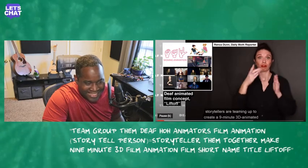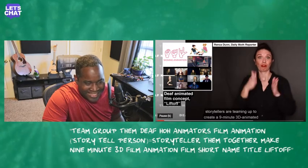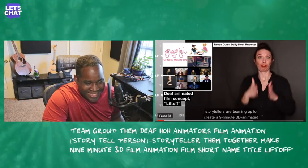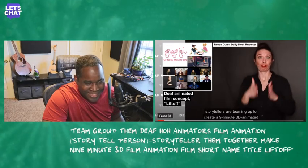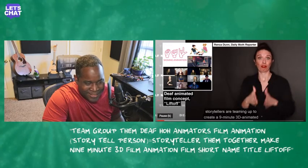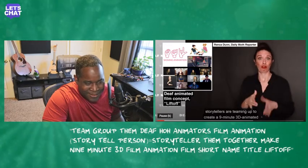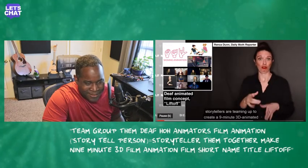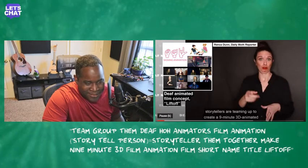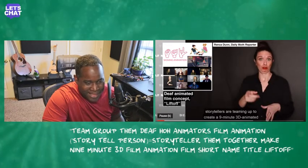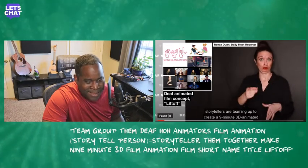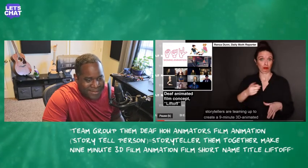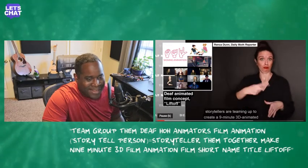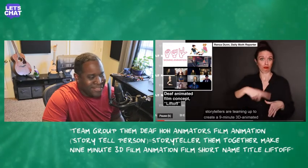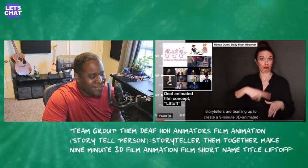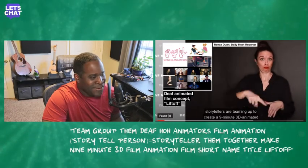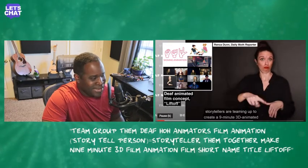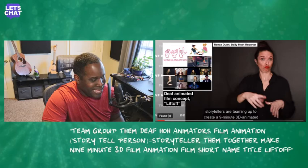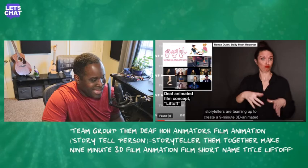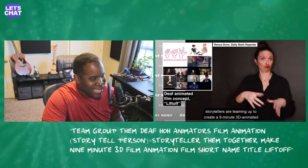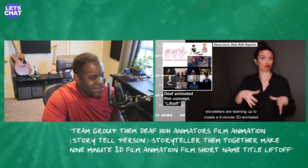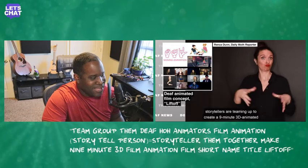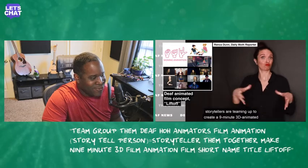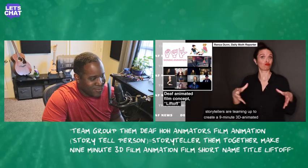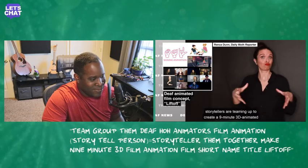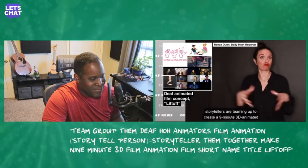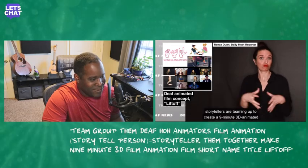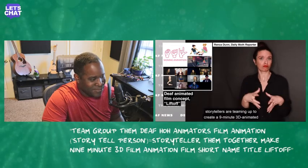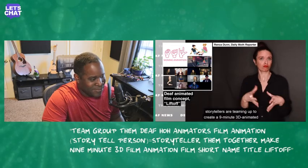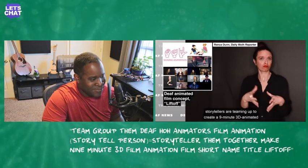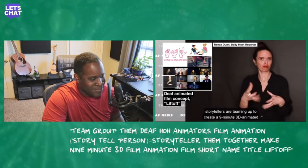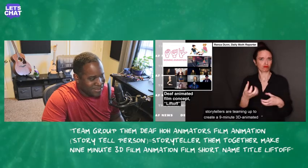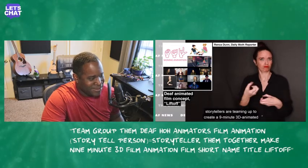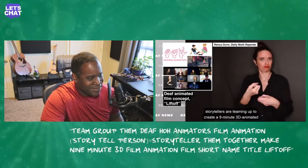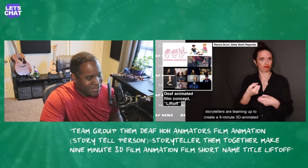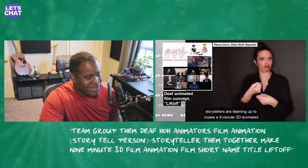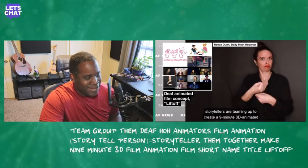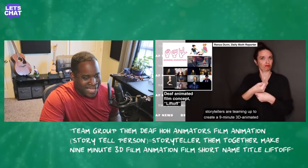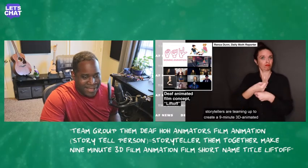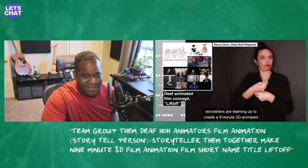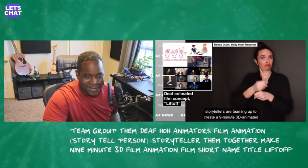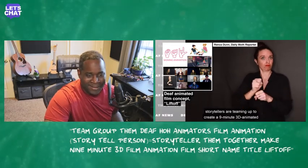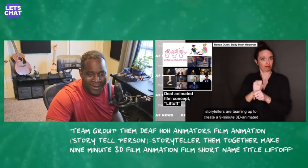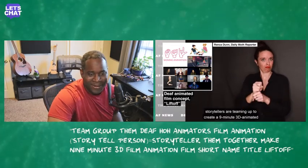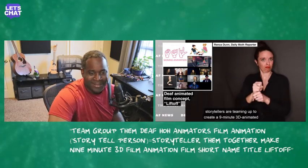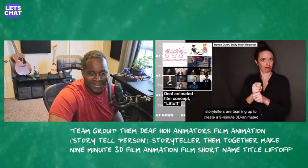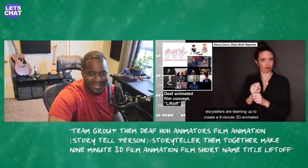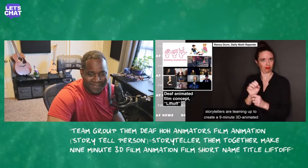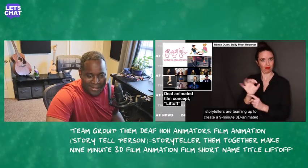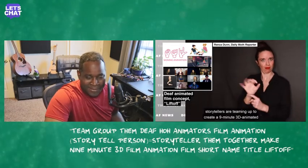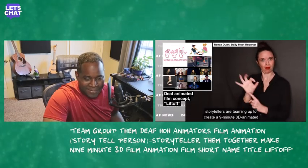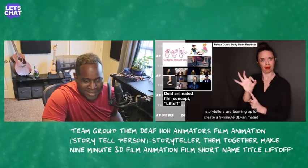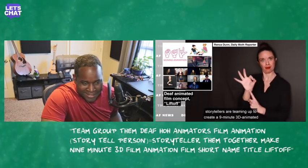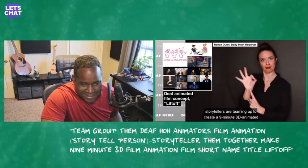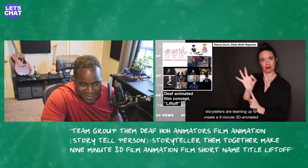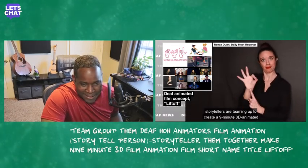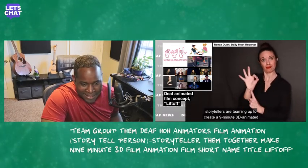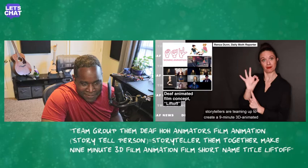a 9-minute 3D animated short film named called